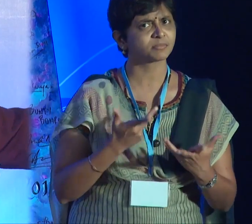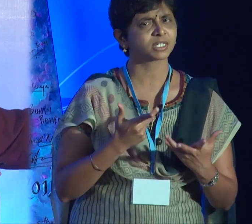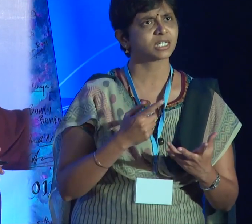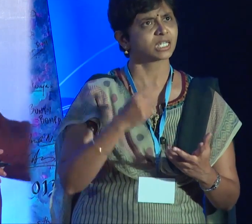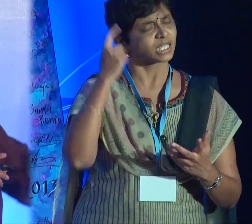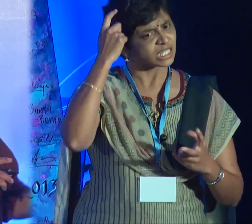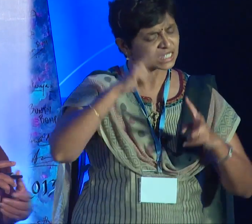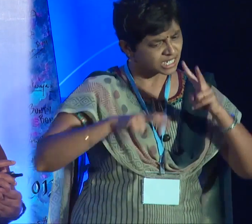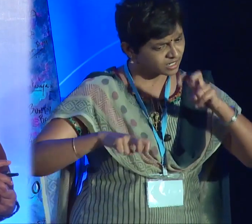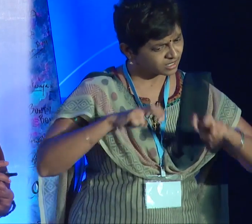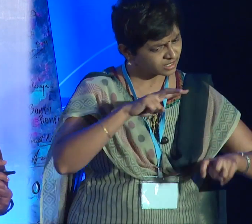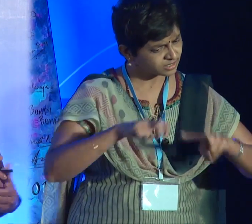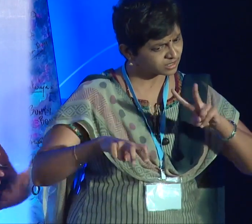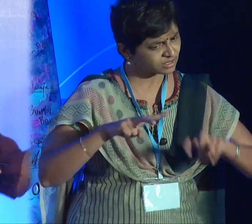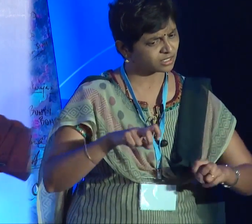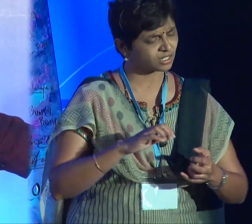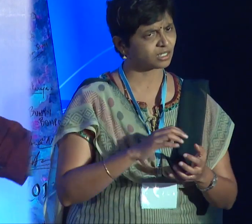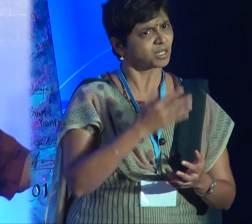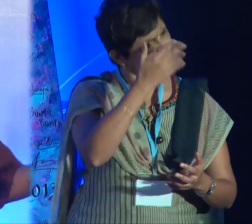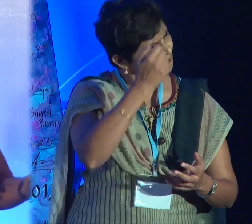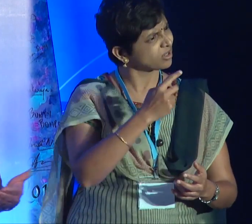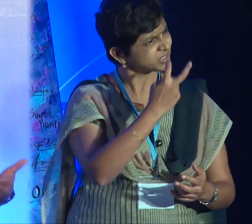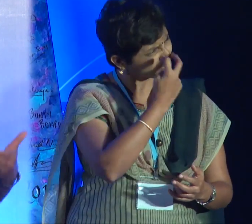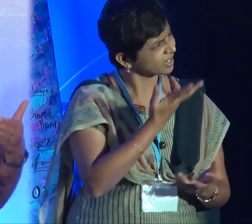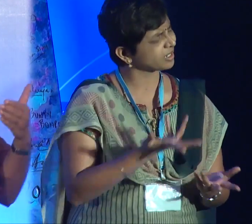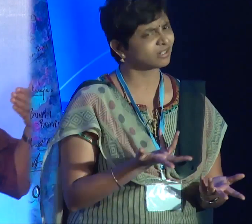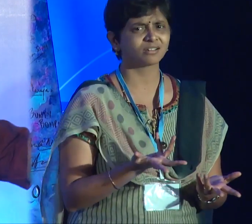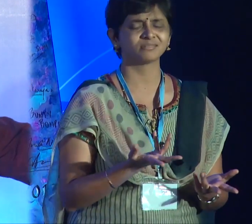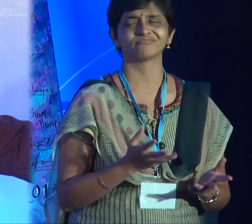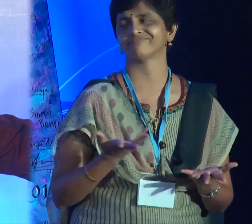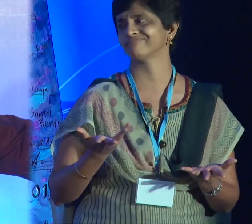is blind. And I was reading the